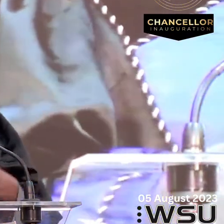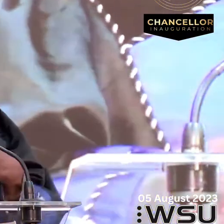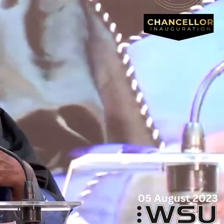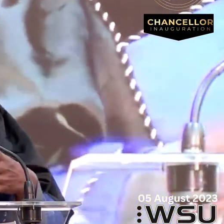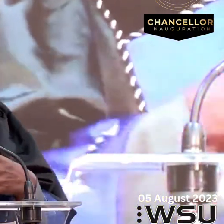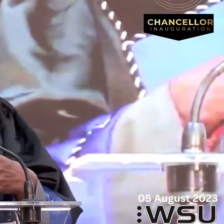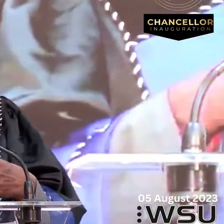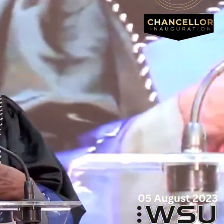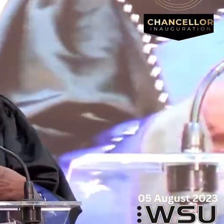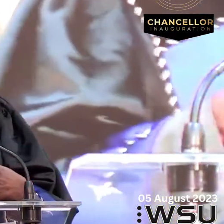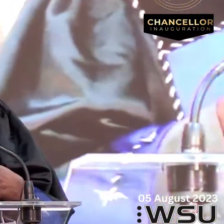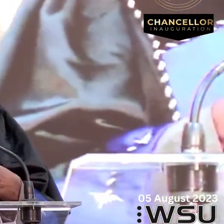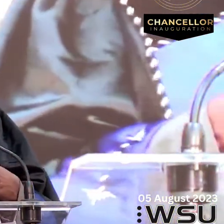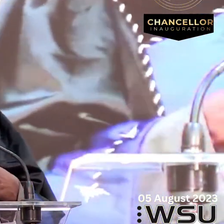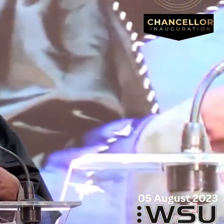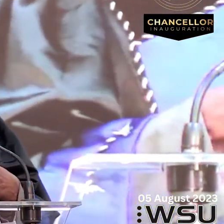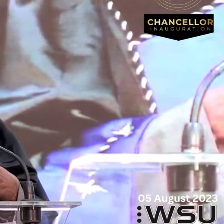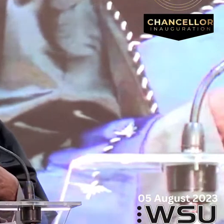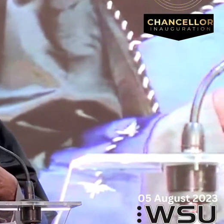Now, because